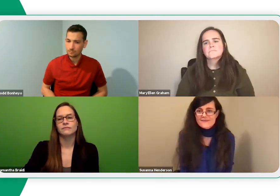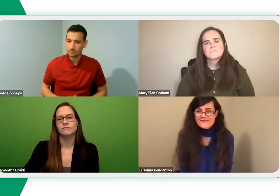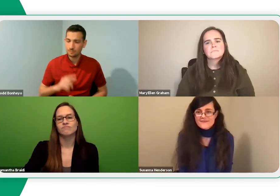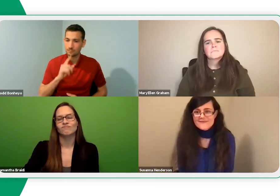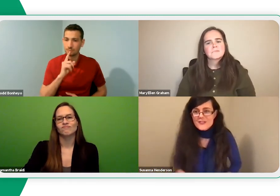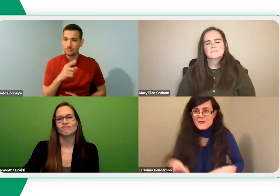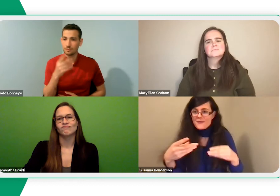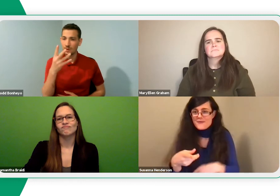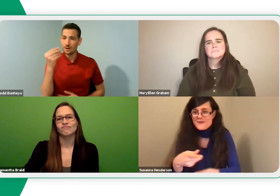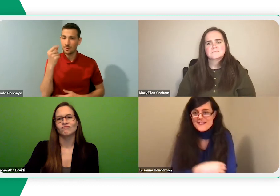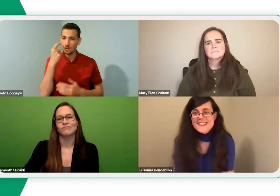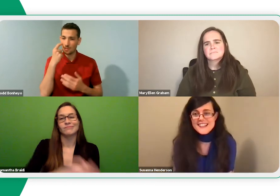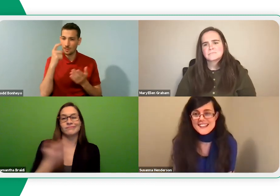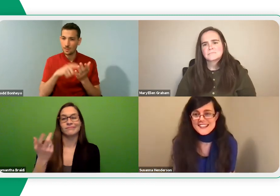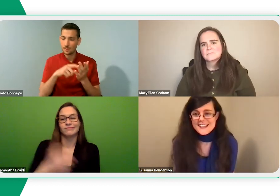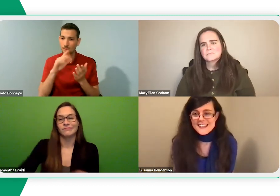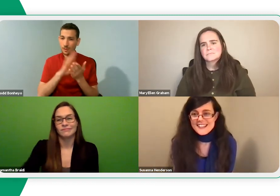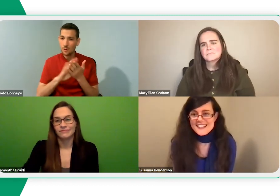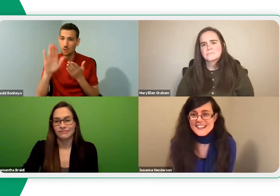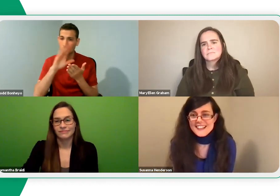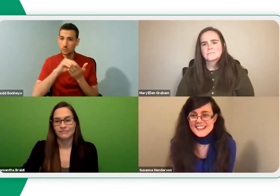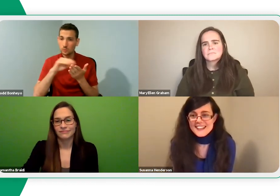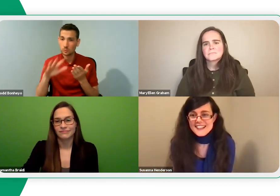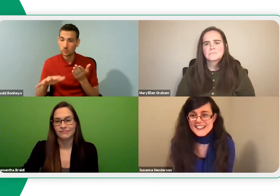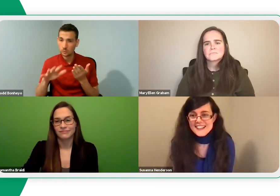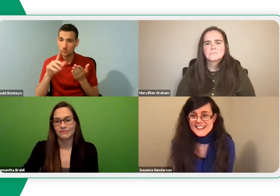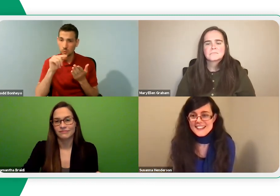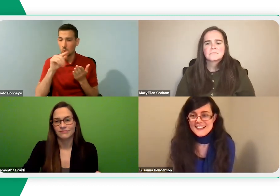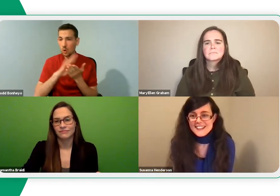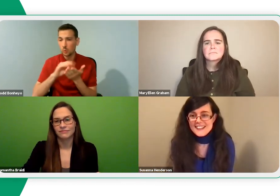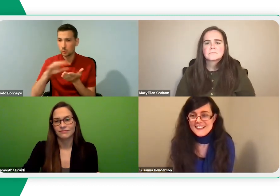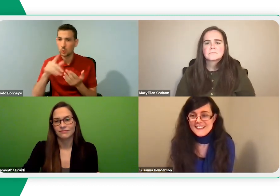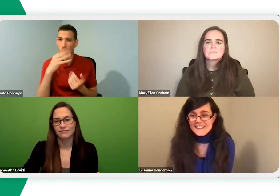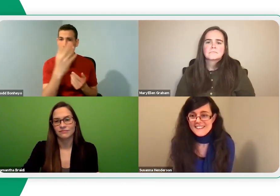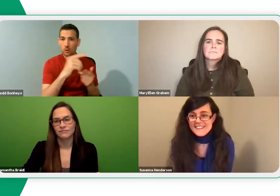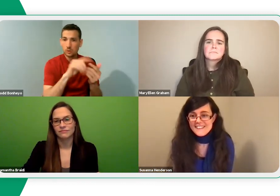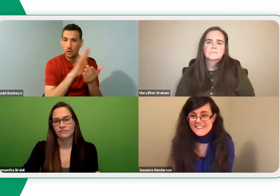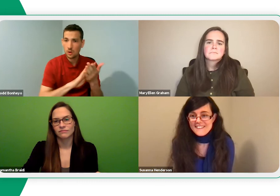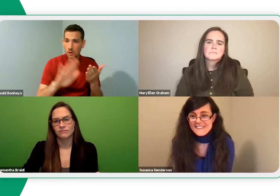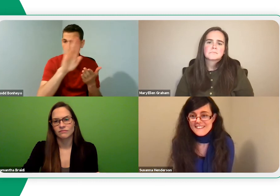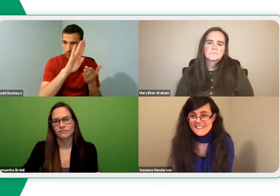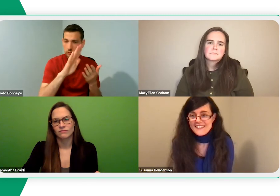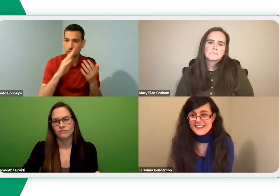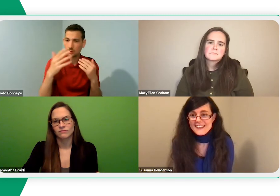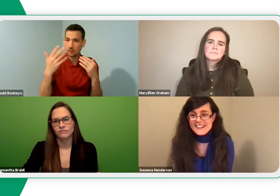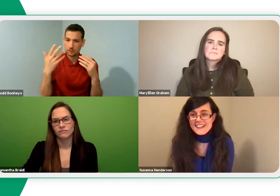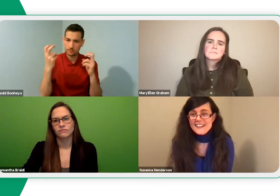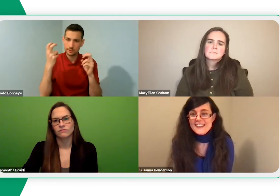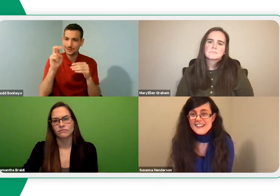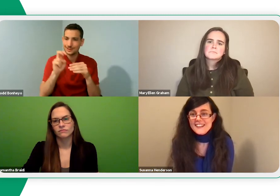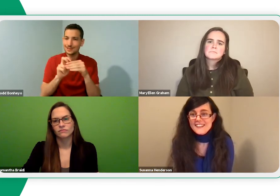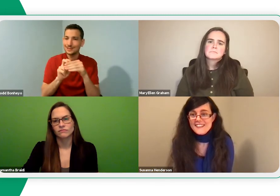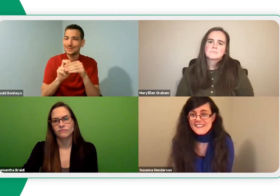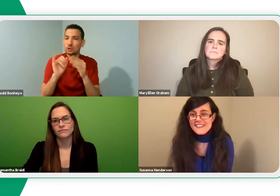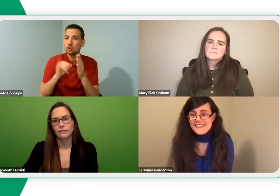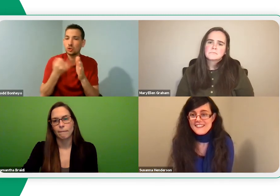it's not a required course for many students. This is Todd. I noticed a lot of college students or students who are going